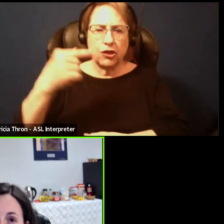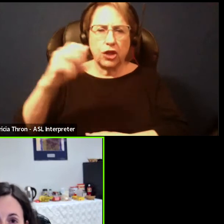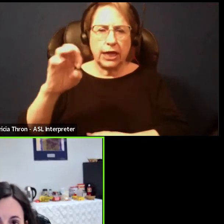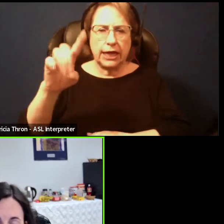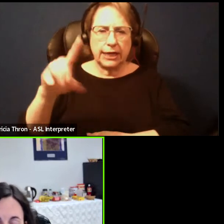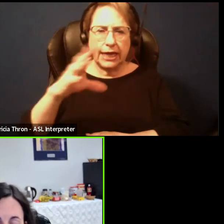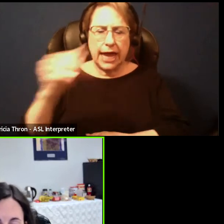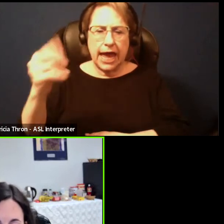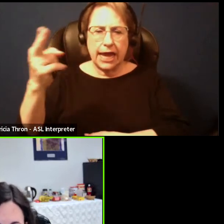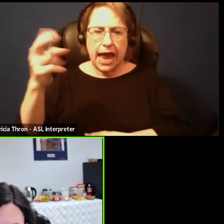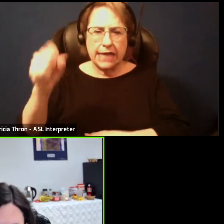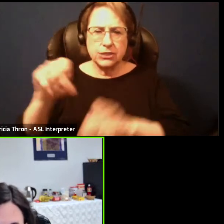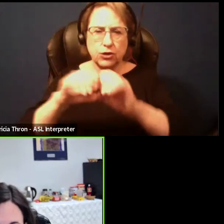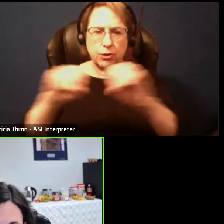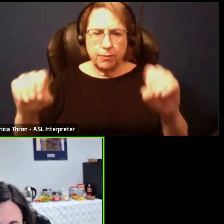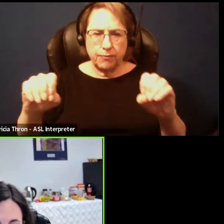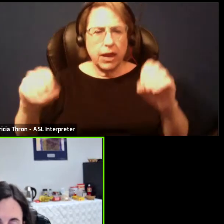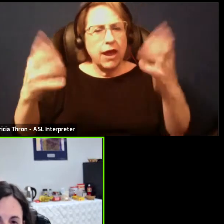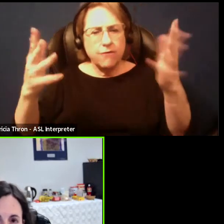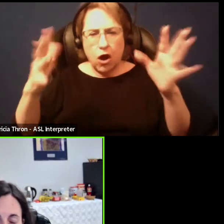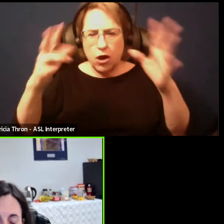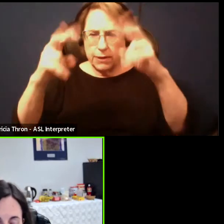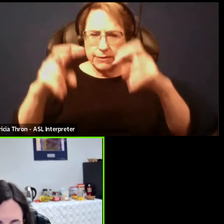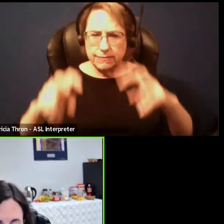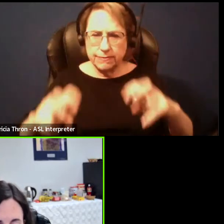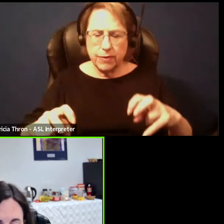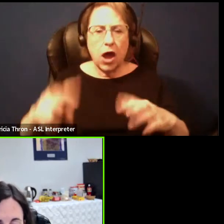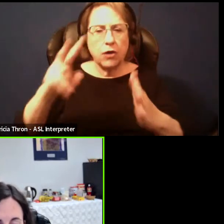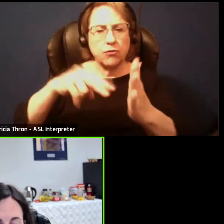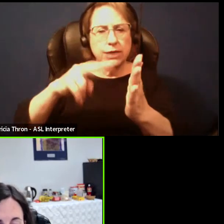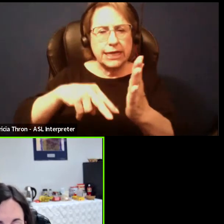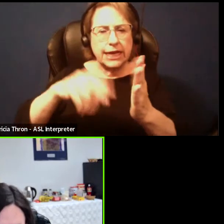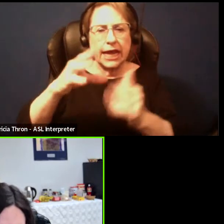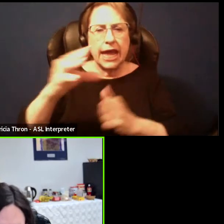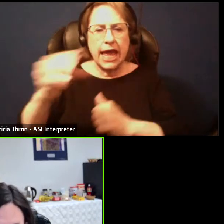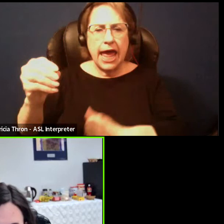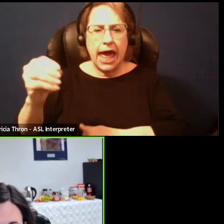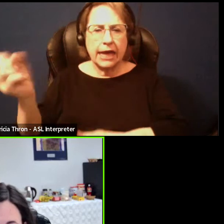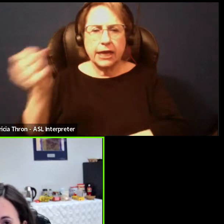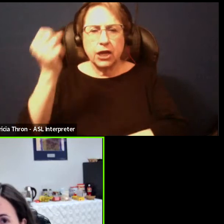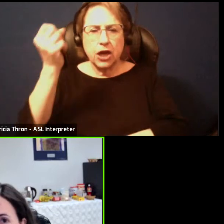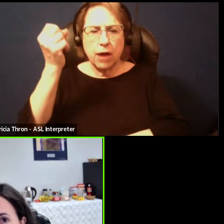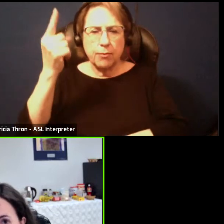education, they all have been assessed on reading and listening comprehension skills.